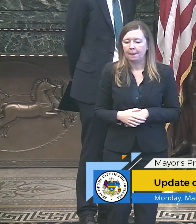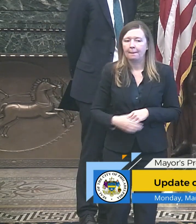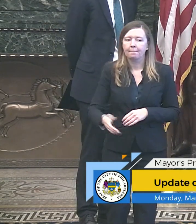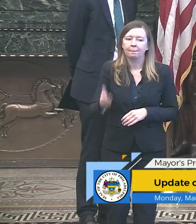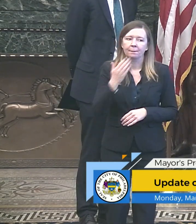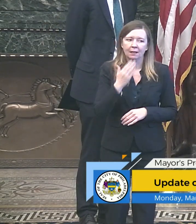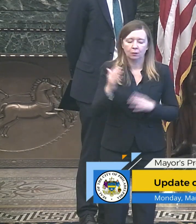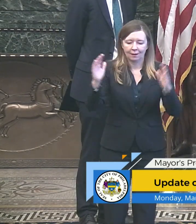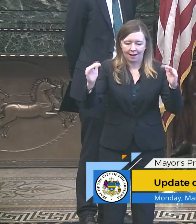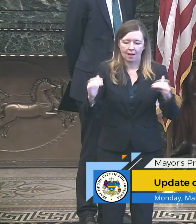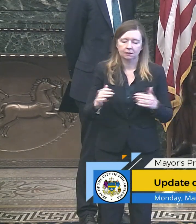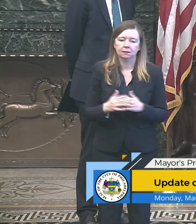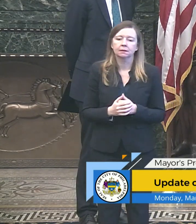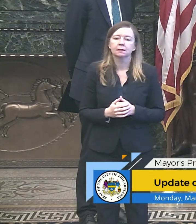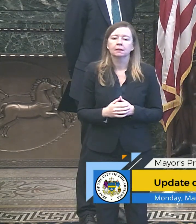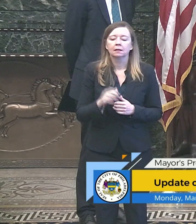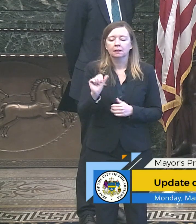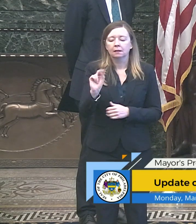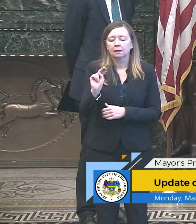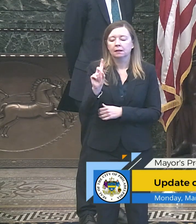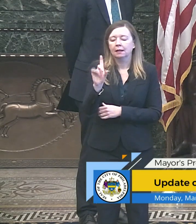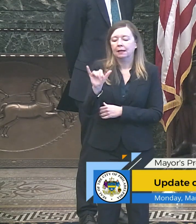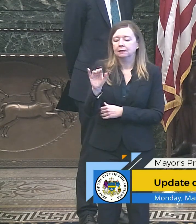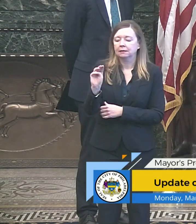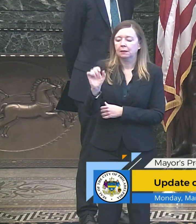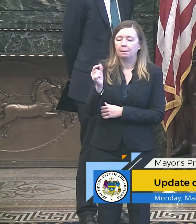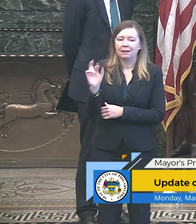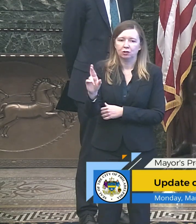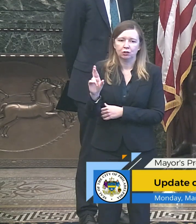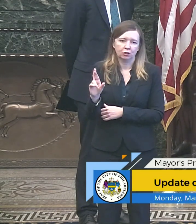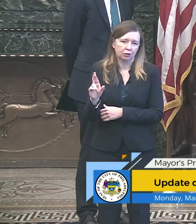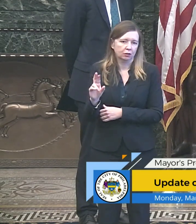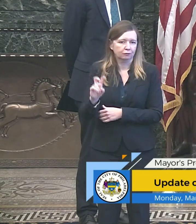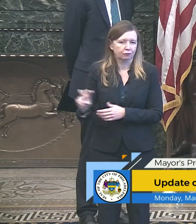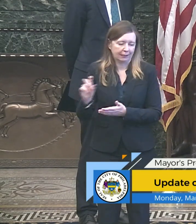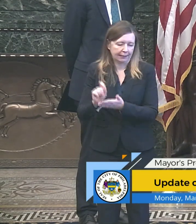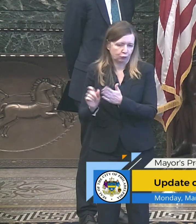Thank you. And next up, we go to Andy Metzger, freelancer.